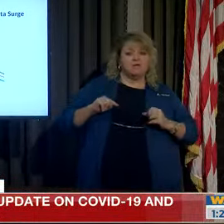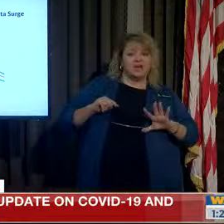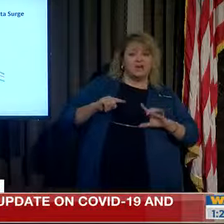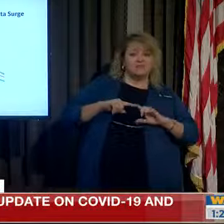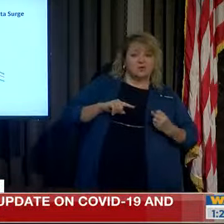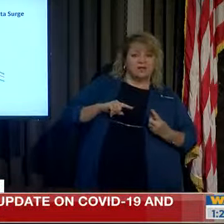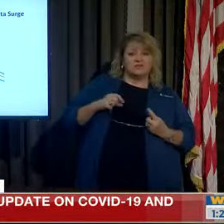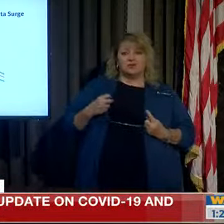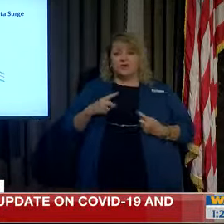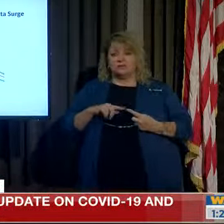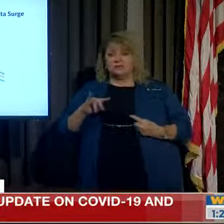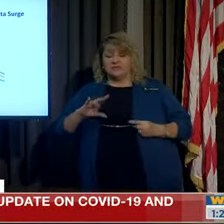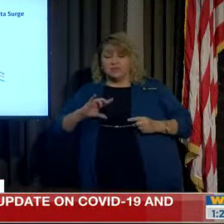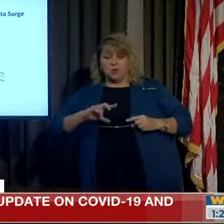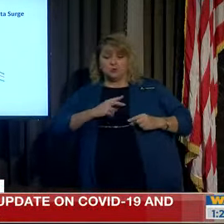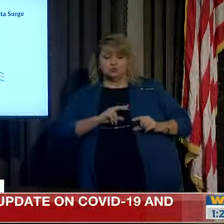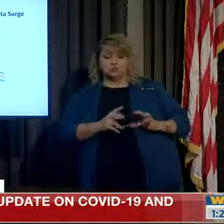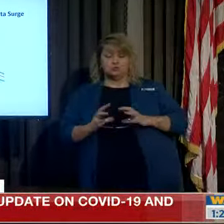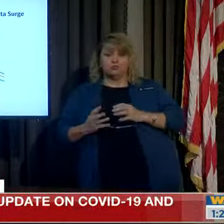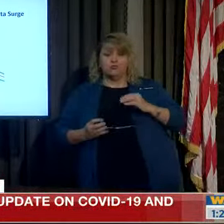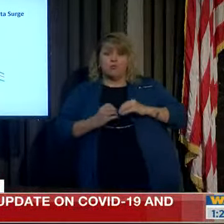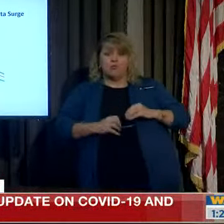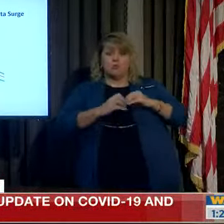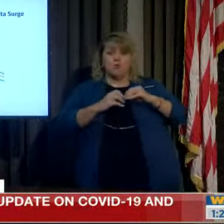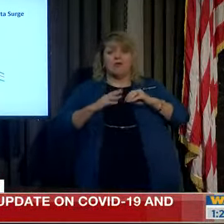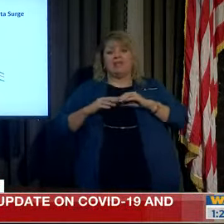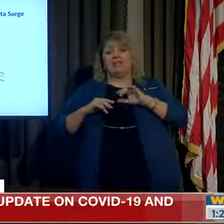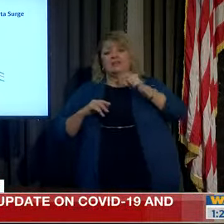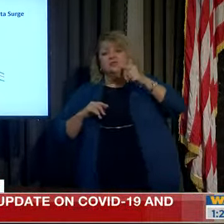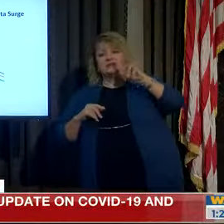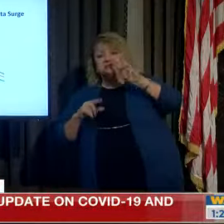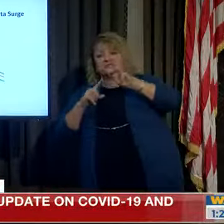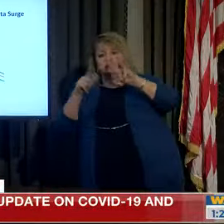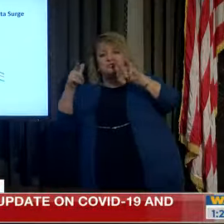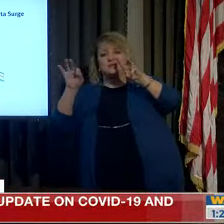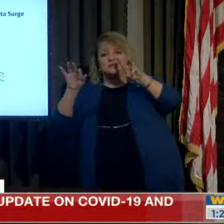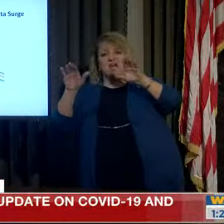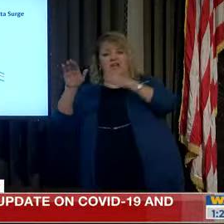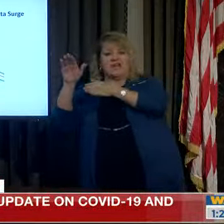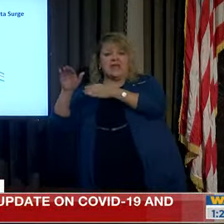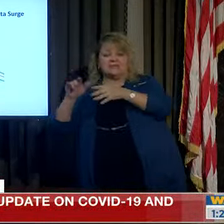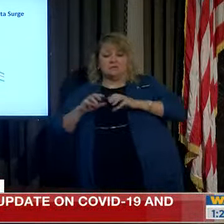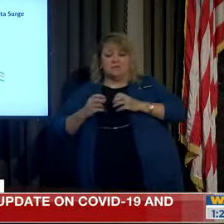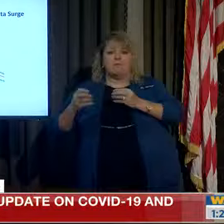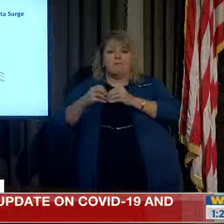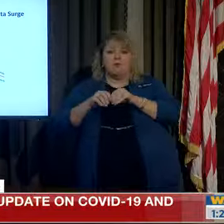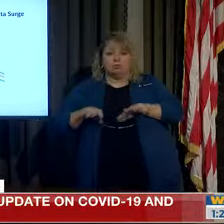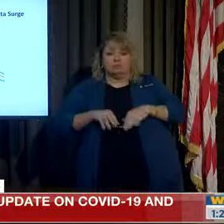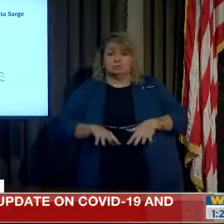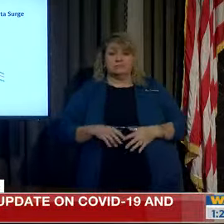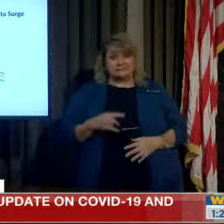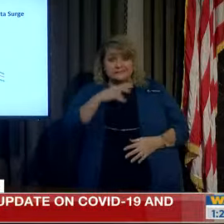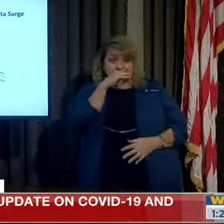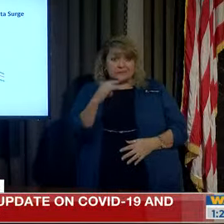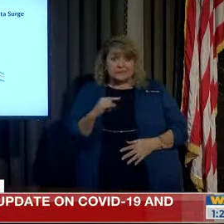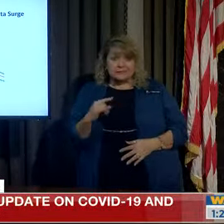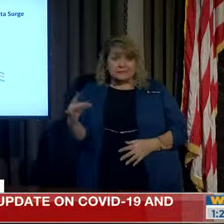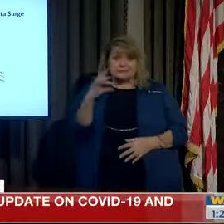There is just no question right now that kids contract COVID and kids spread